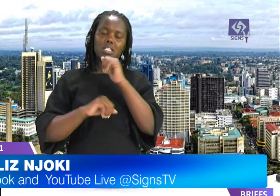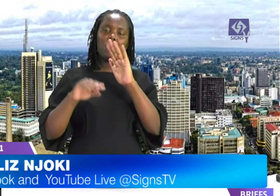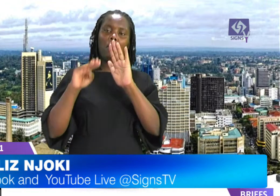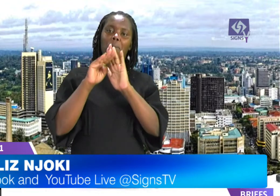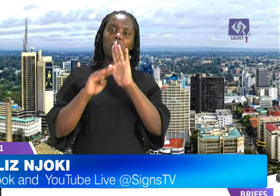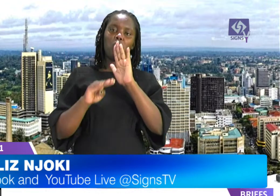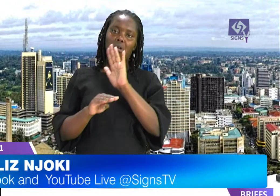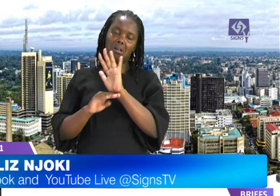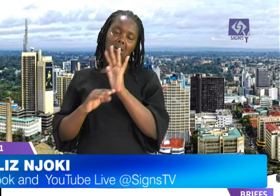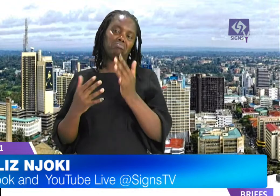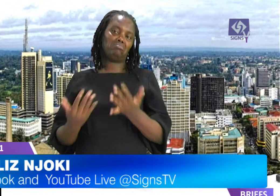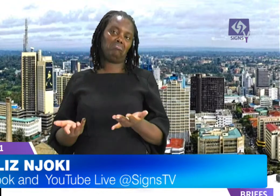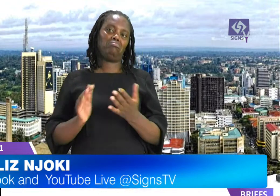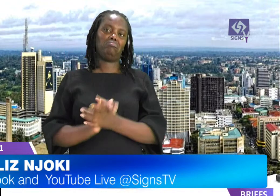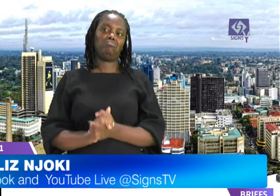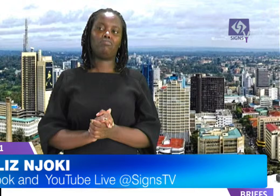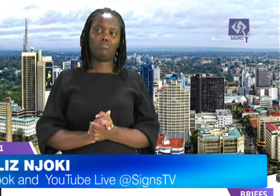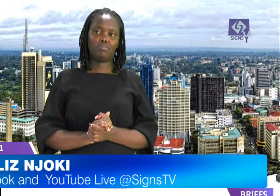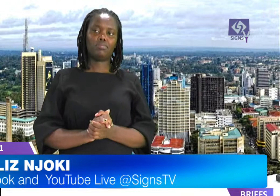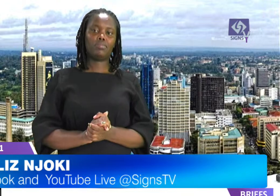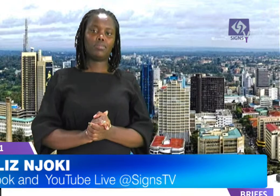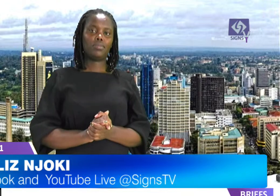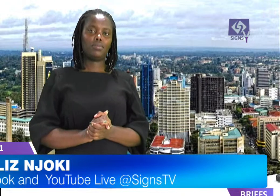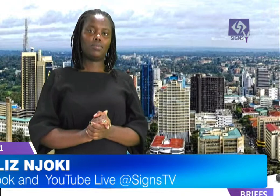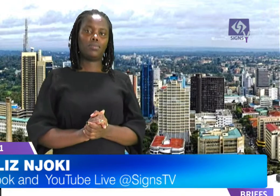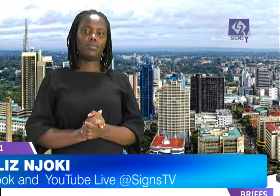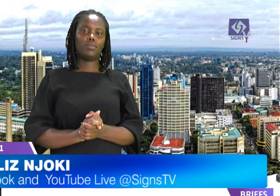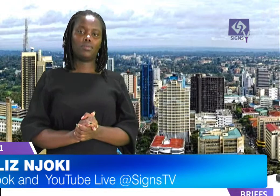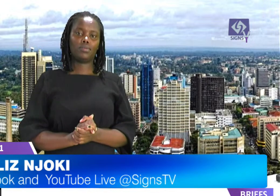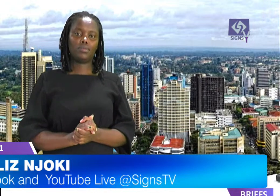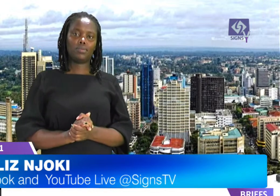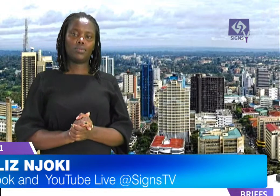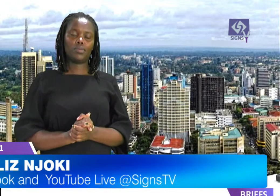the Constituency Scholarship Program.